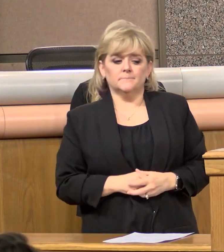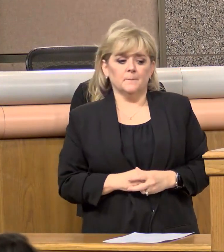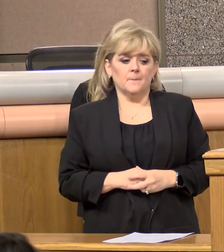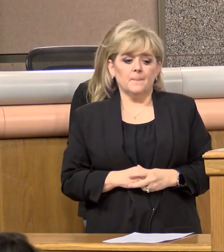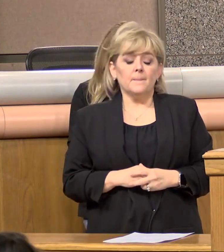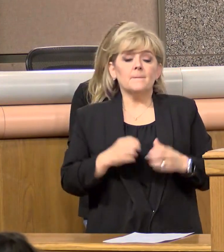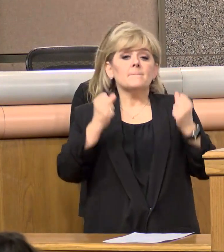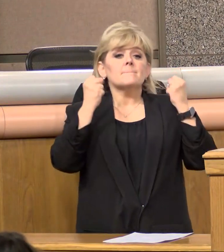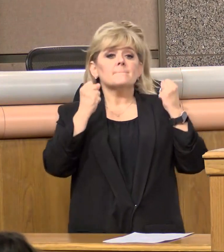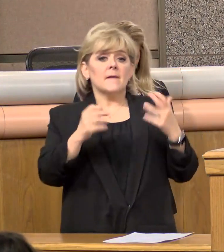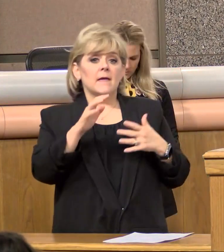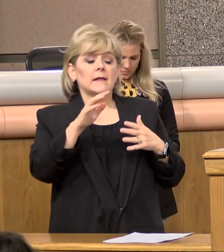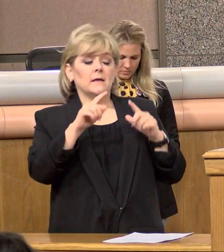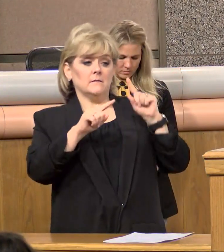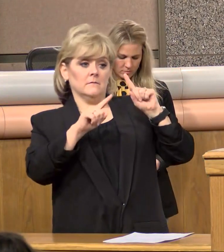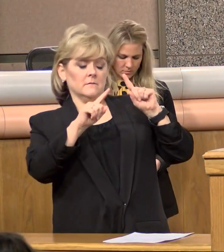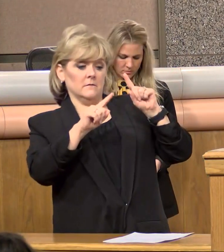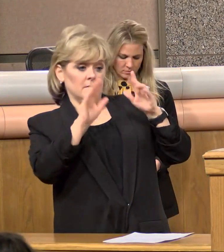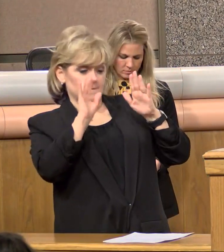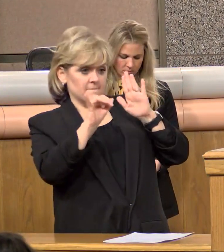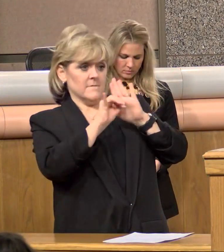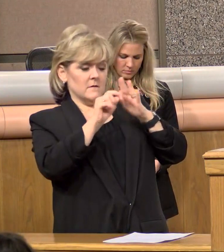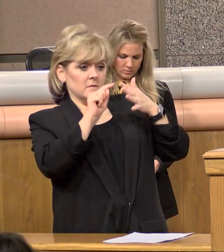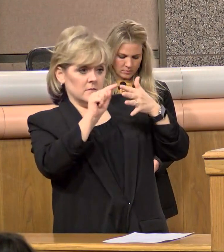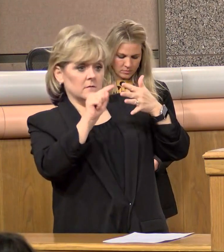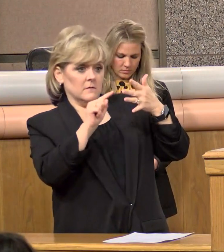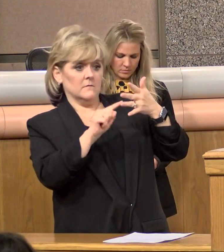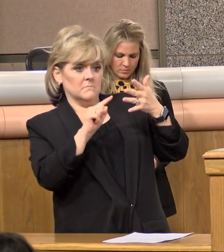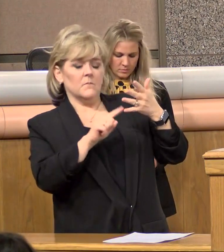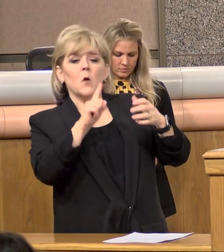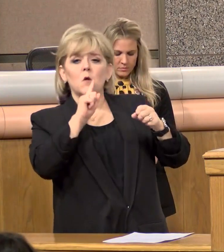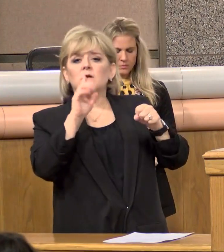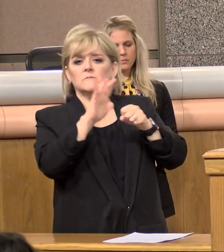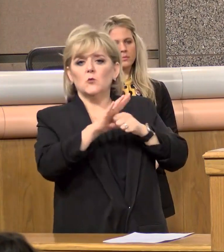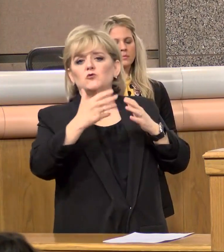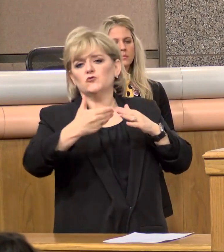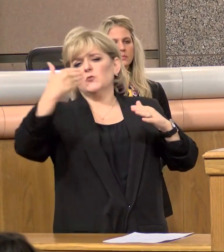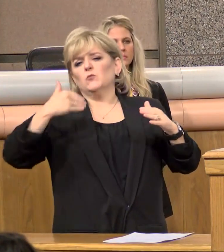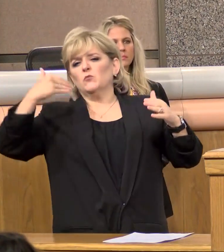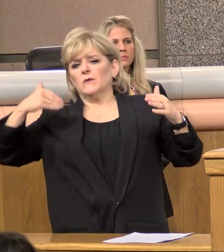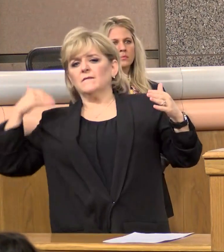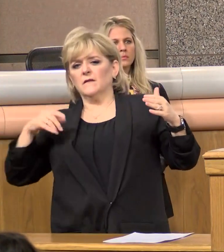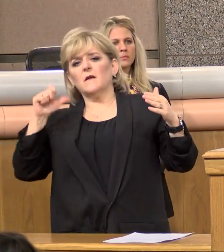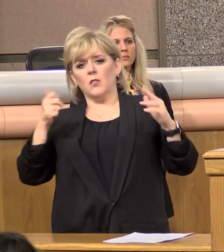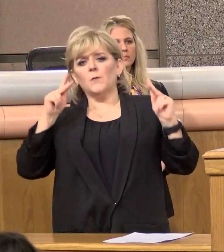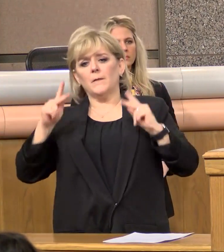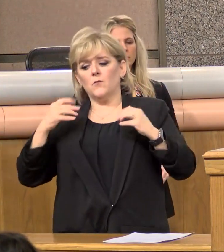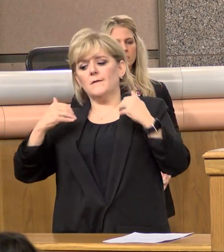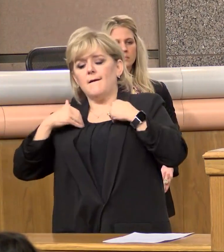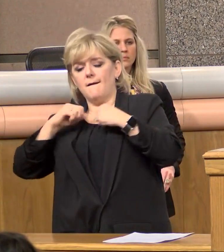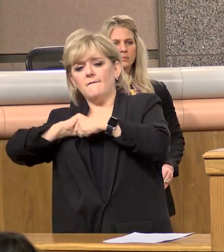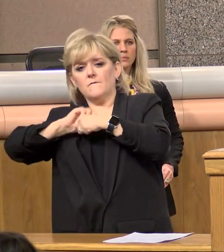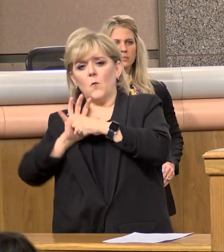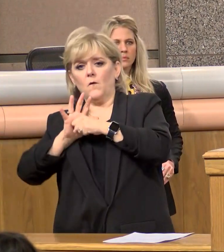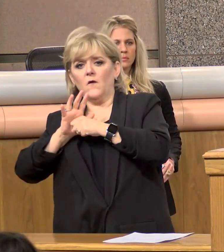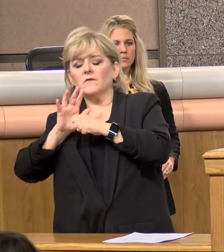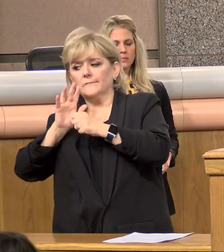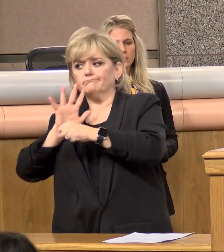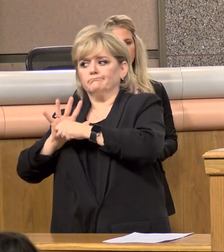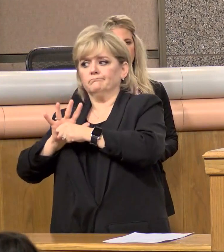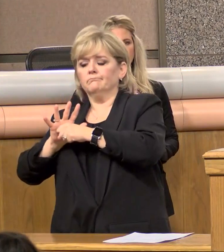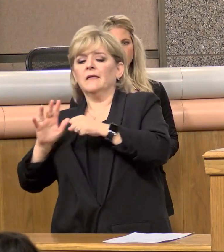many of the cases that we're finding are actually exposures, um, to previously known cases. Um, so that individual